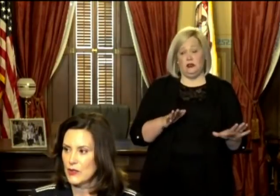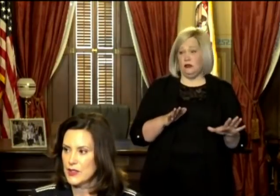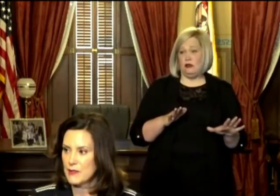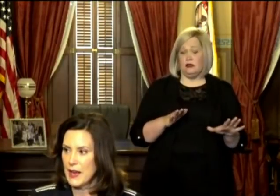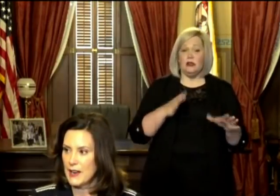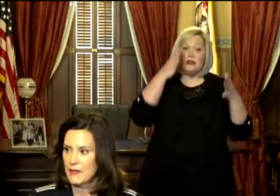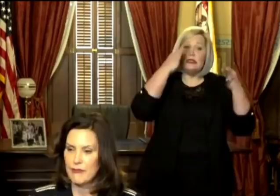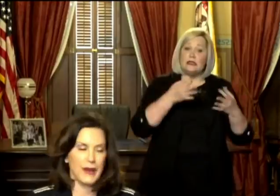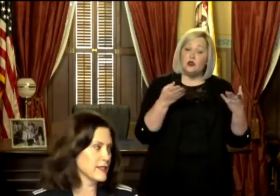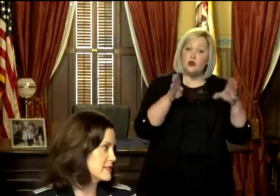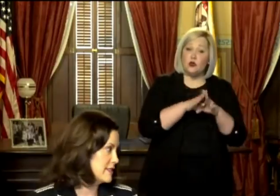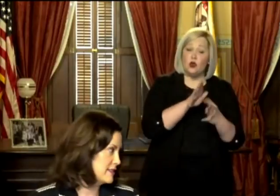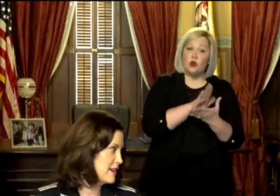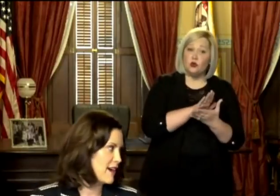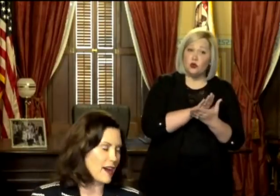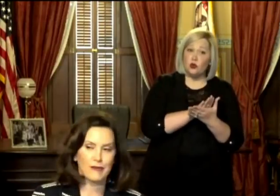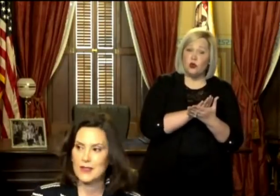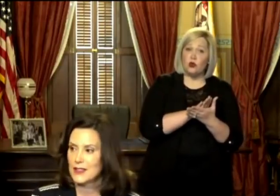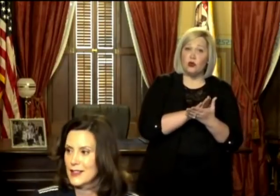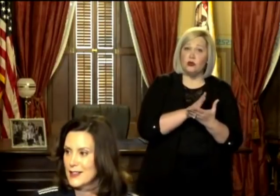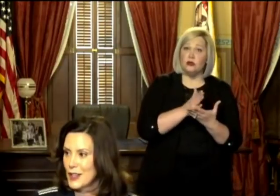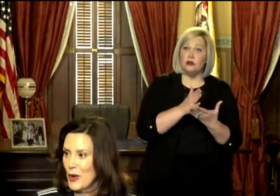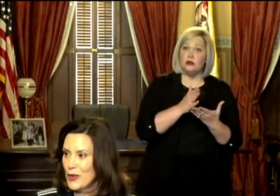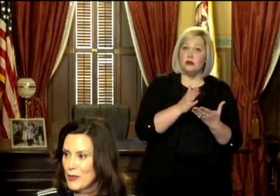out of school was made based in